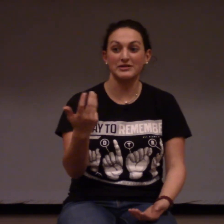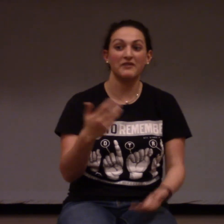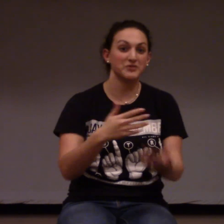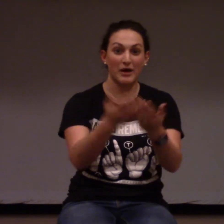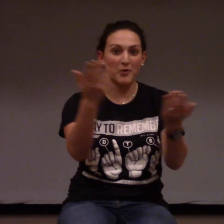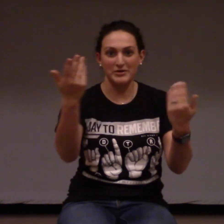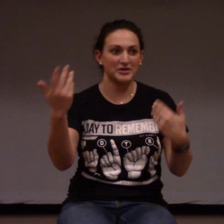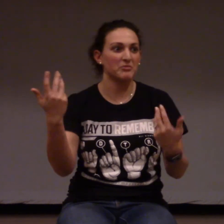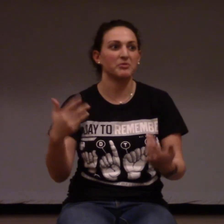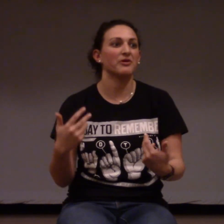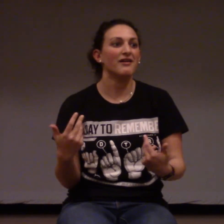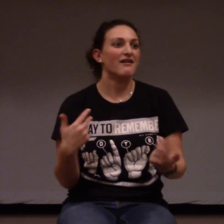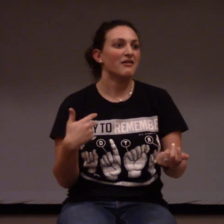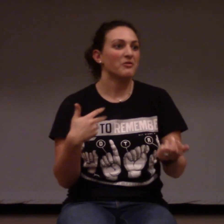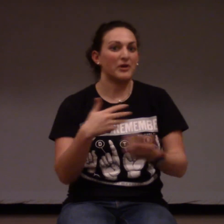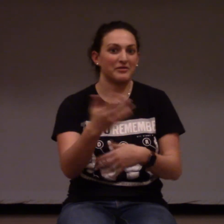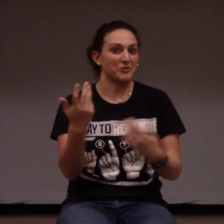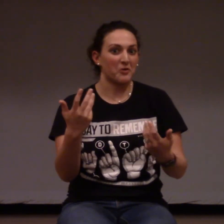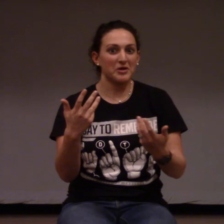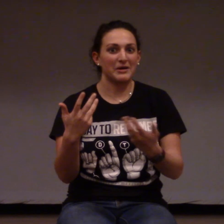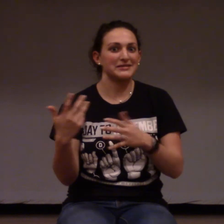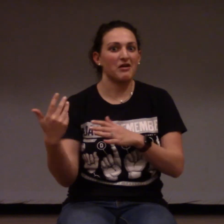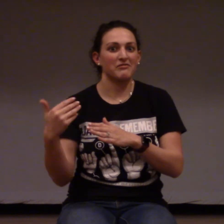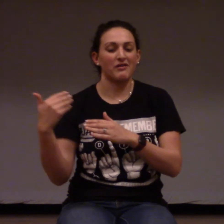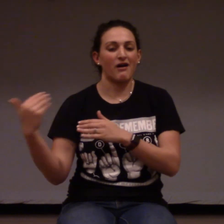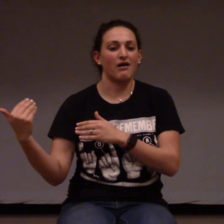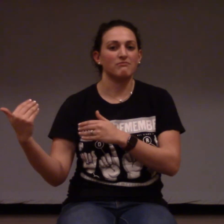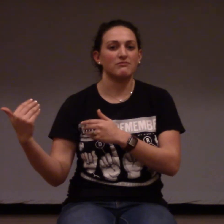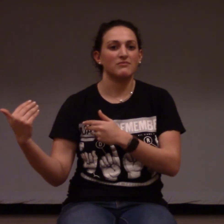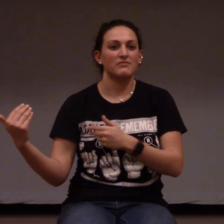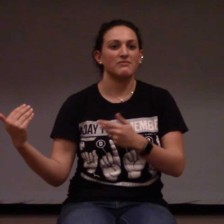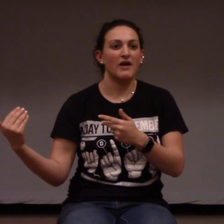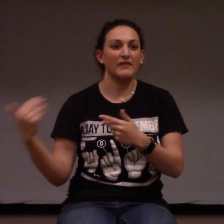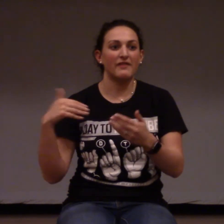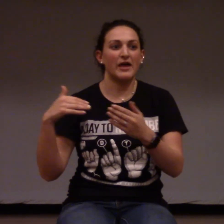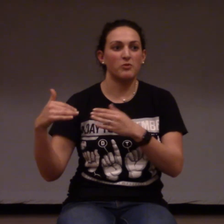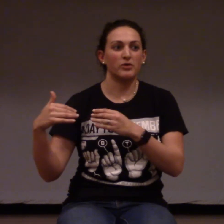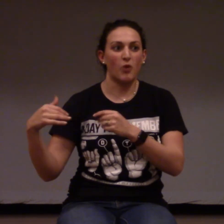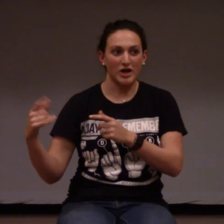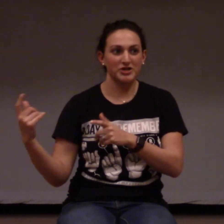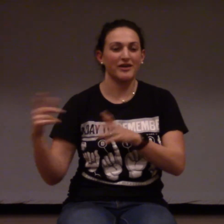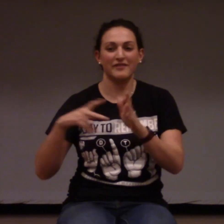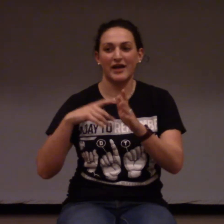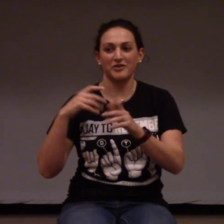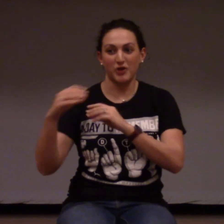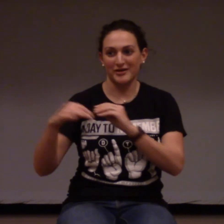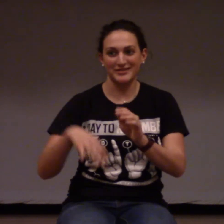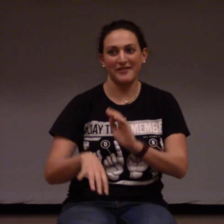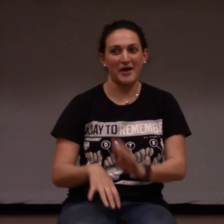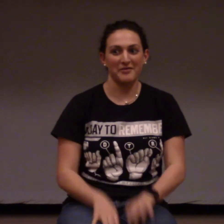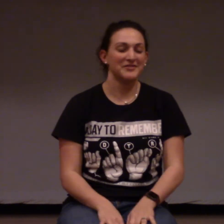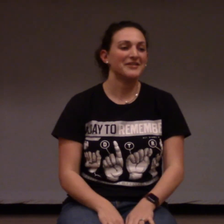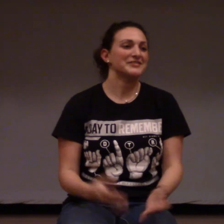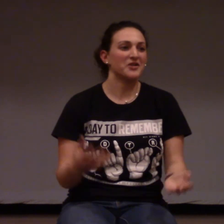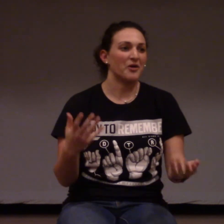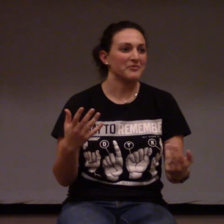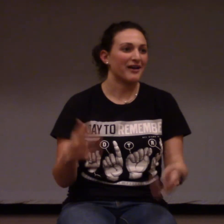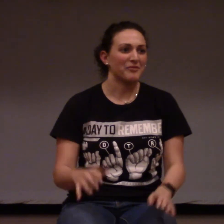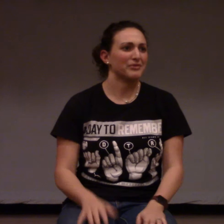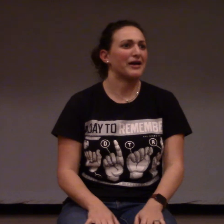So I'm always comfortable with recording myself, and then they would watch it and then grade us on that. So yeah, but I don't